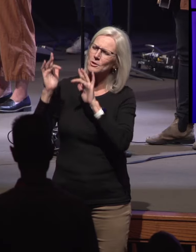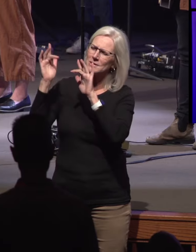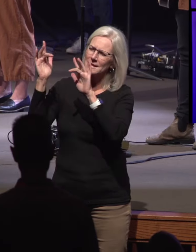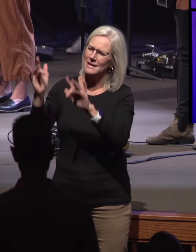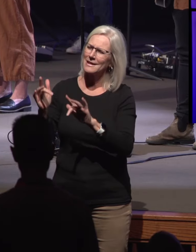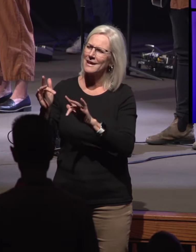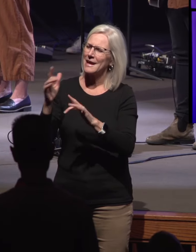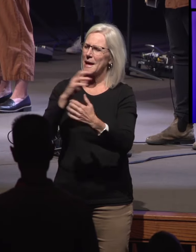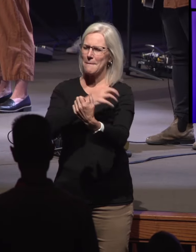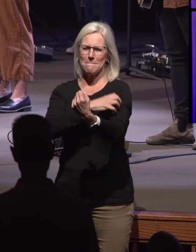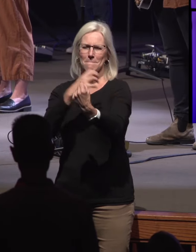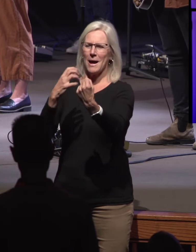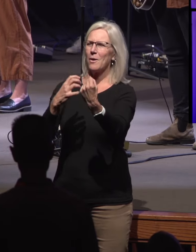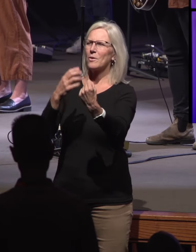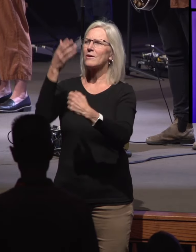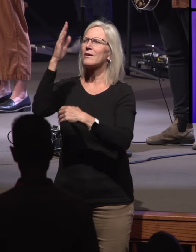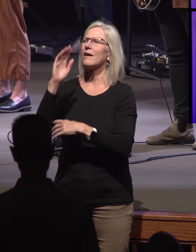you are.